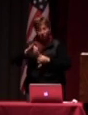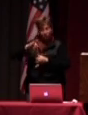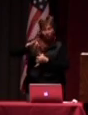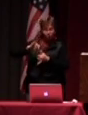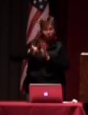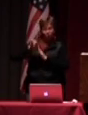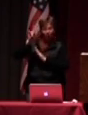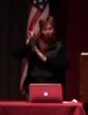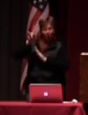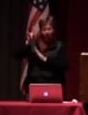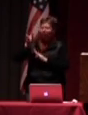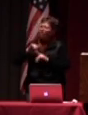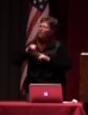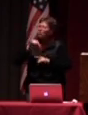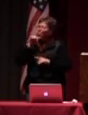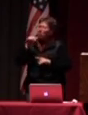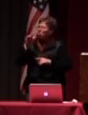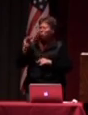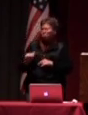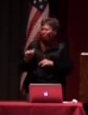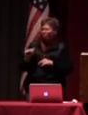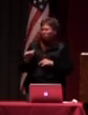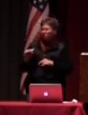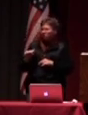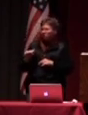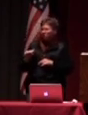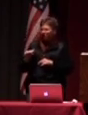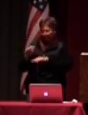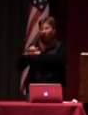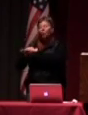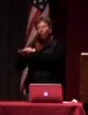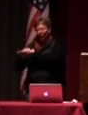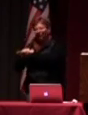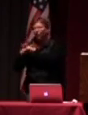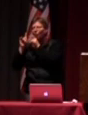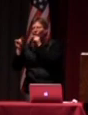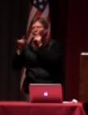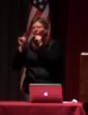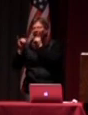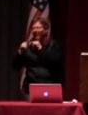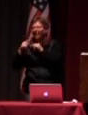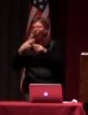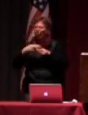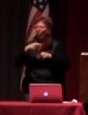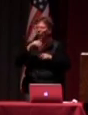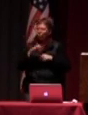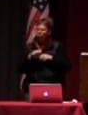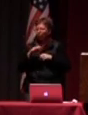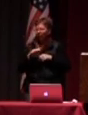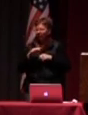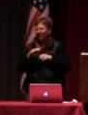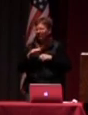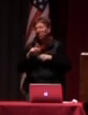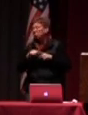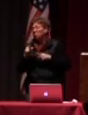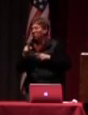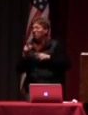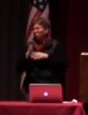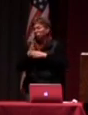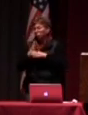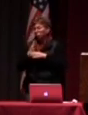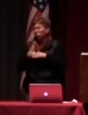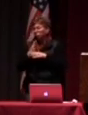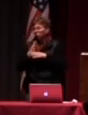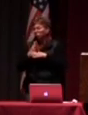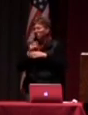either. That's actually a myth spread by British propagandists, a very successful effort in propaganda, because everybody thinks he was very short. He was actually just a